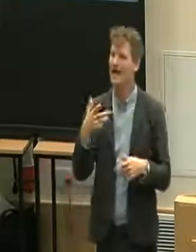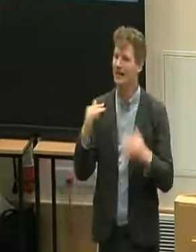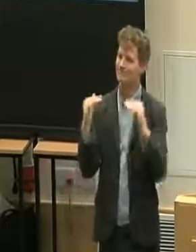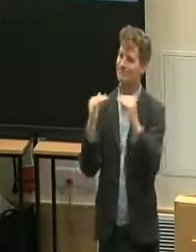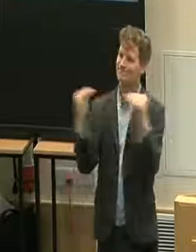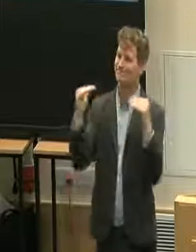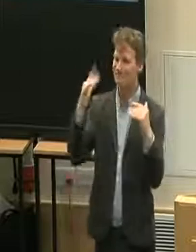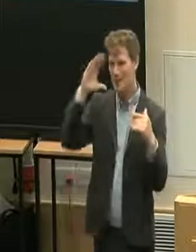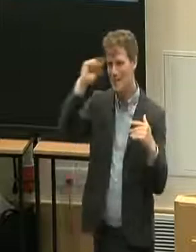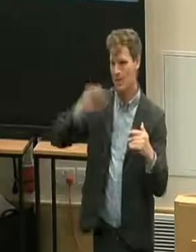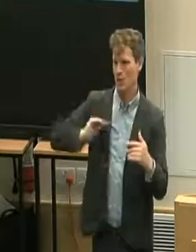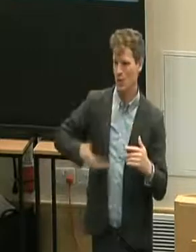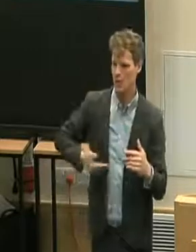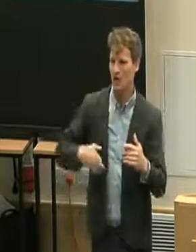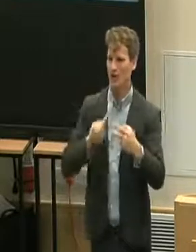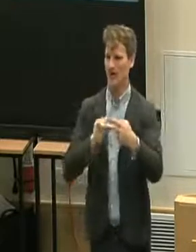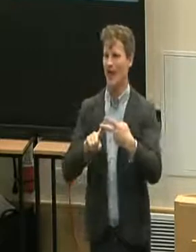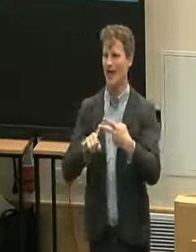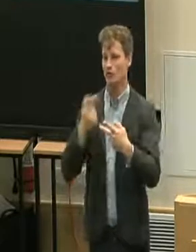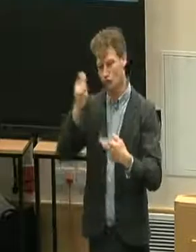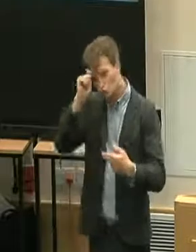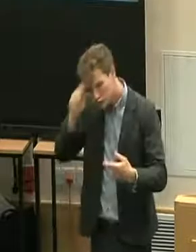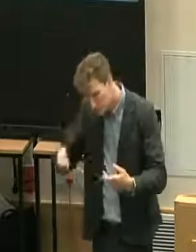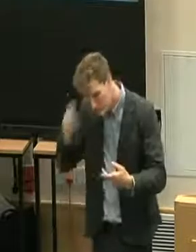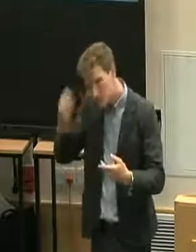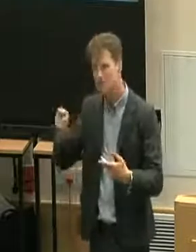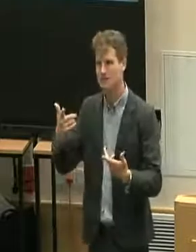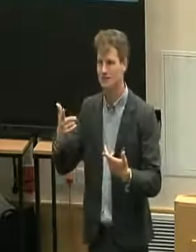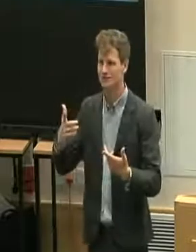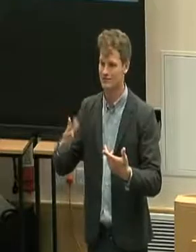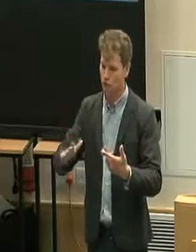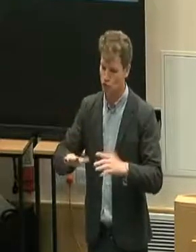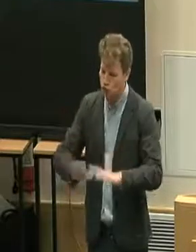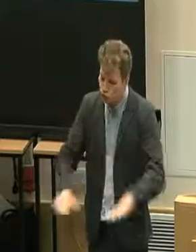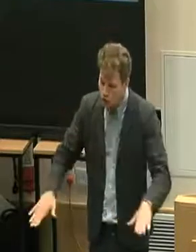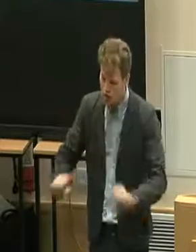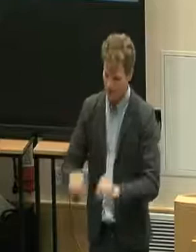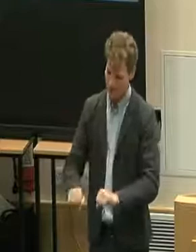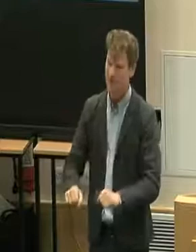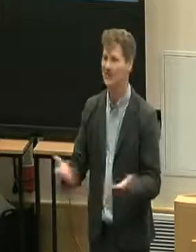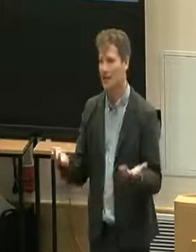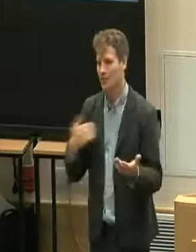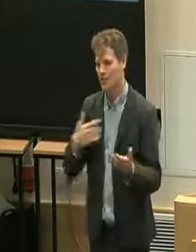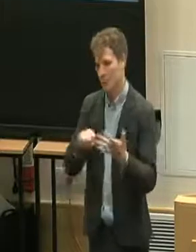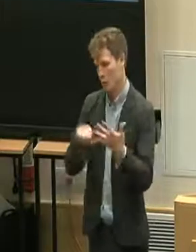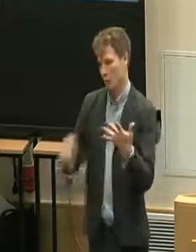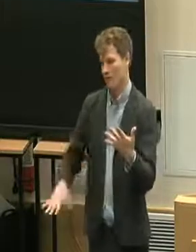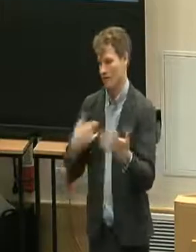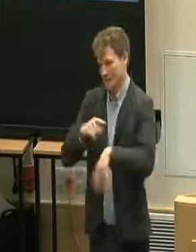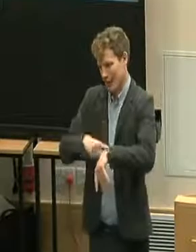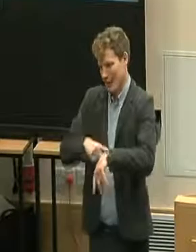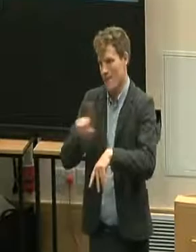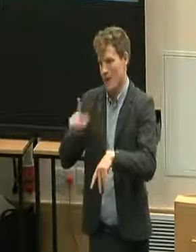respect for the developing capacities of children, and focus on the six very,